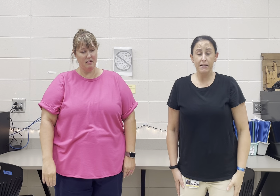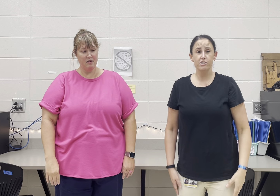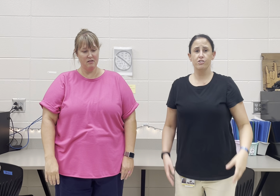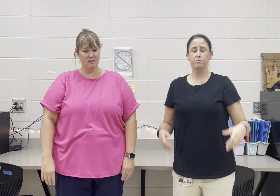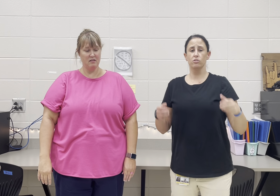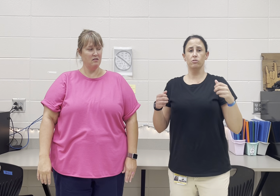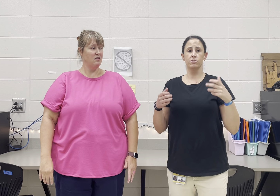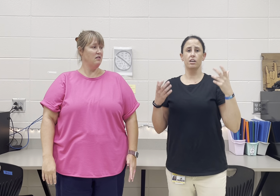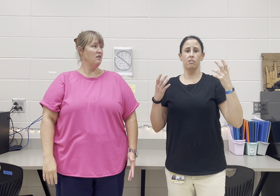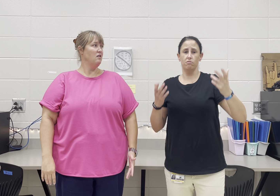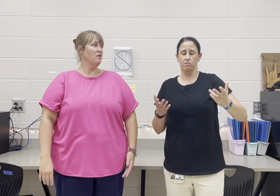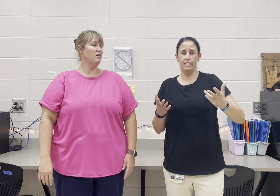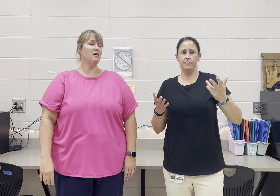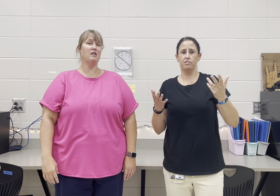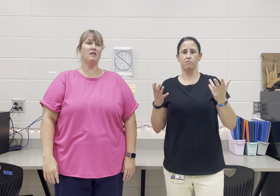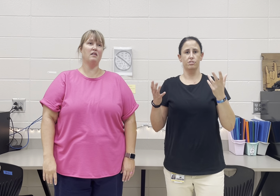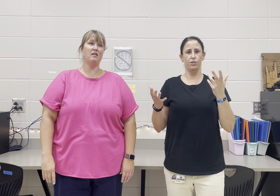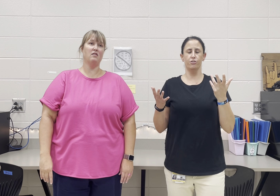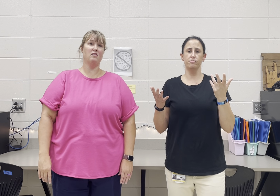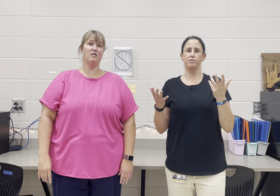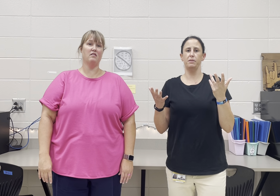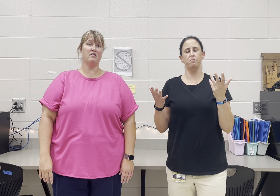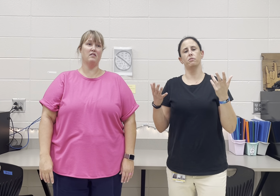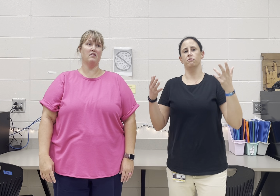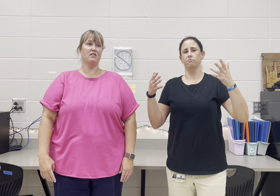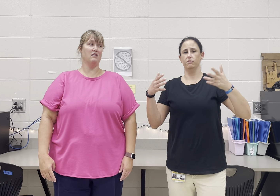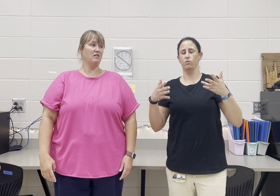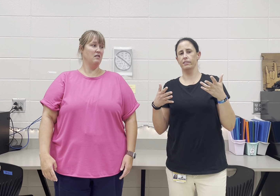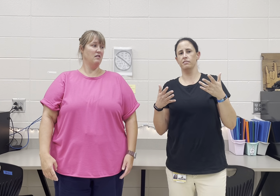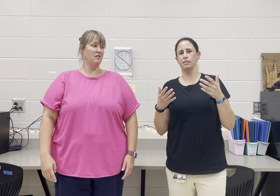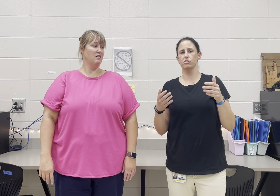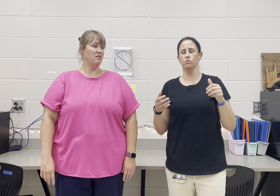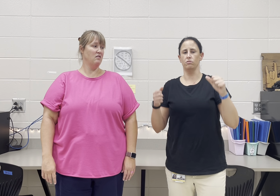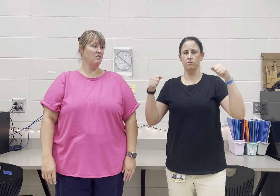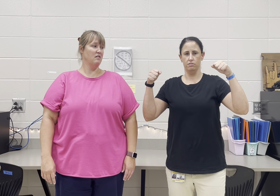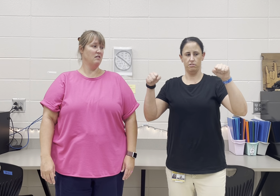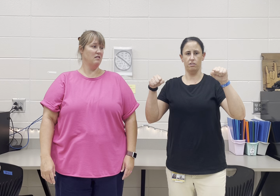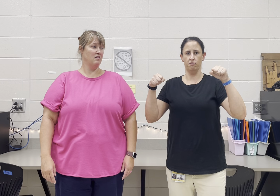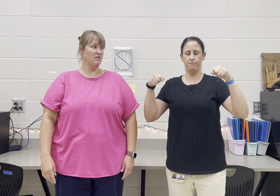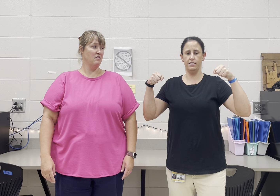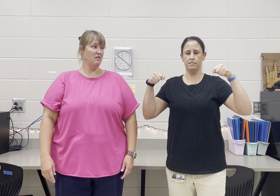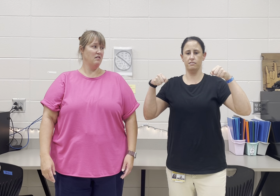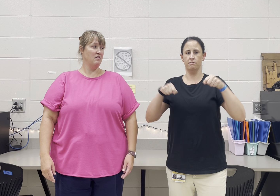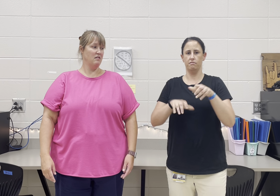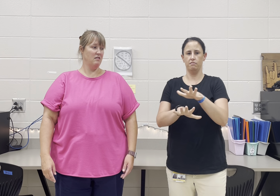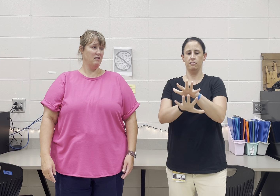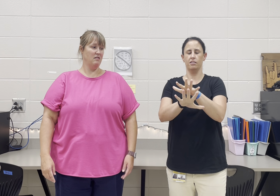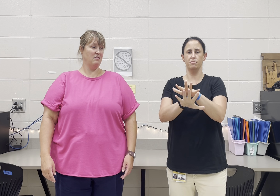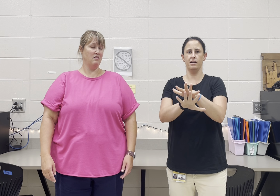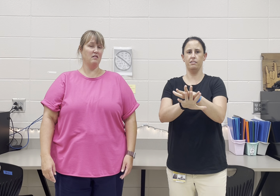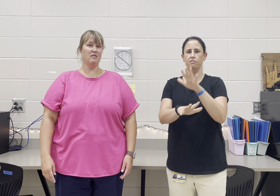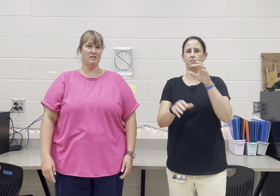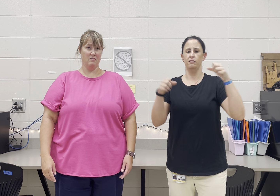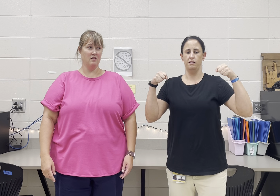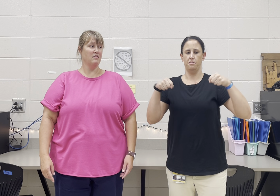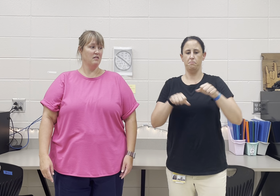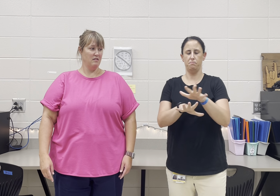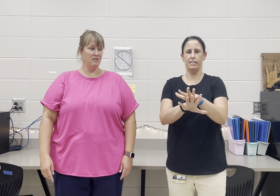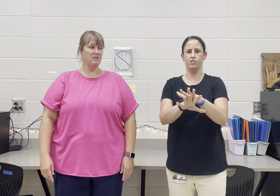Mainstream school, so it's 2 groups of people going to the same school. So FIS, come together,